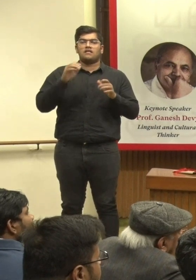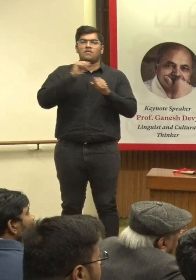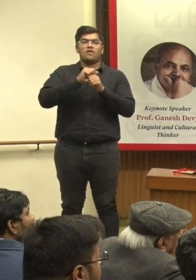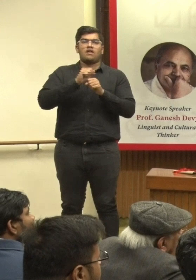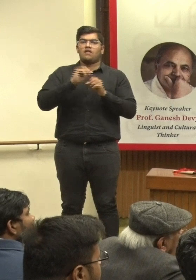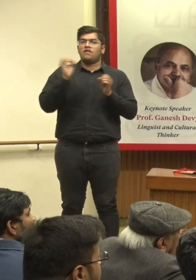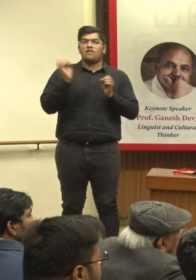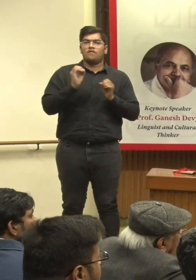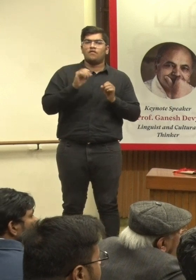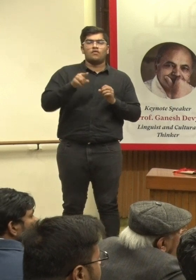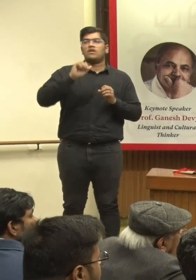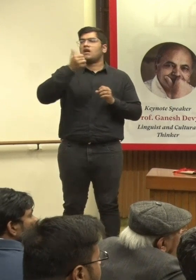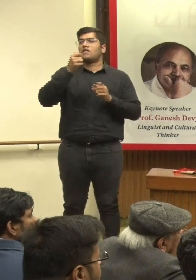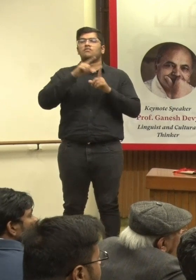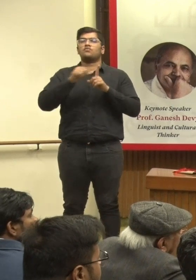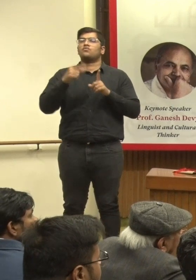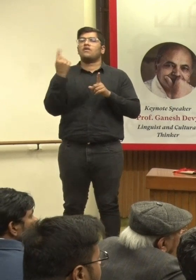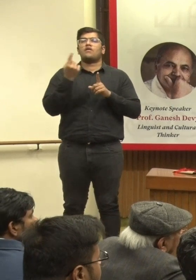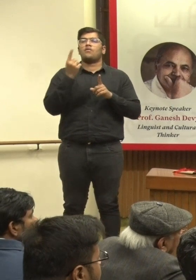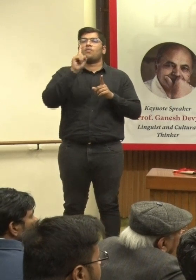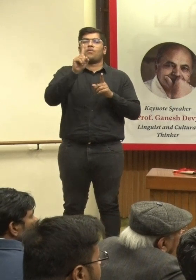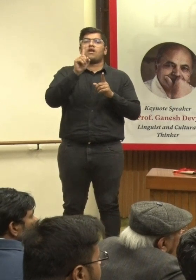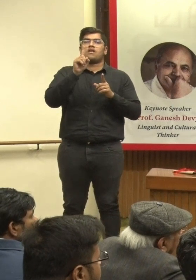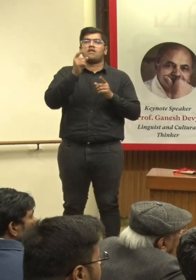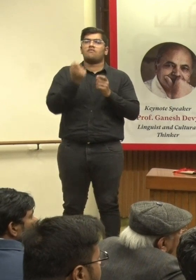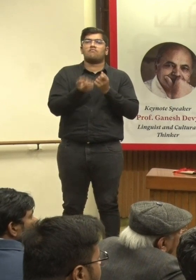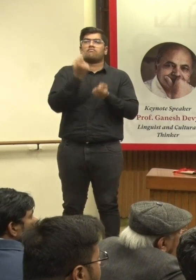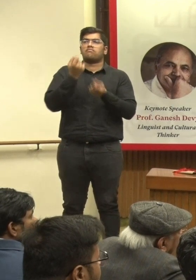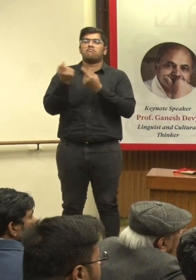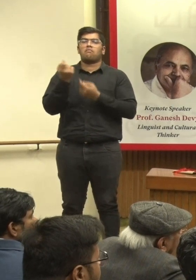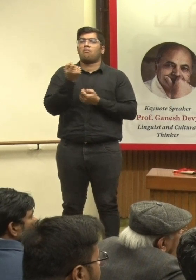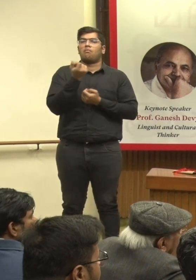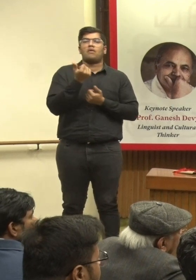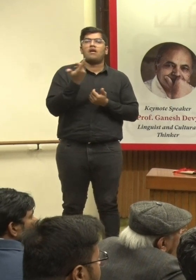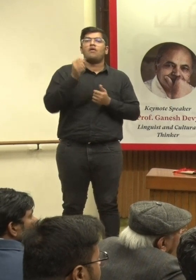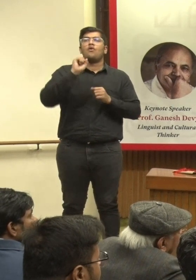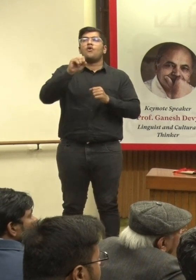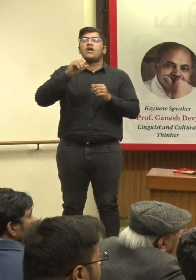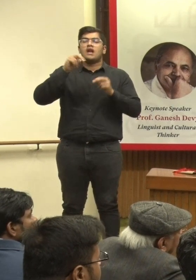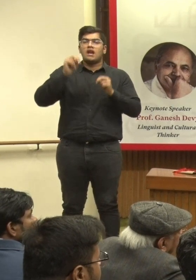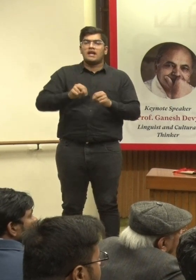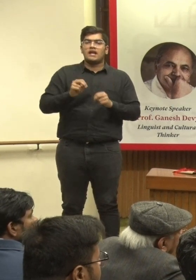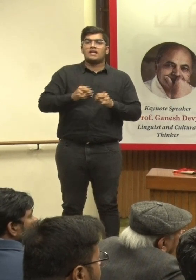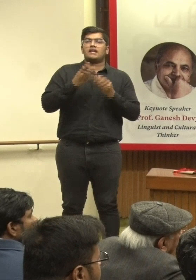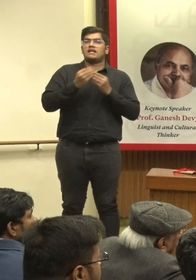single crop, which is not enough for the increased cash needs.